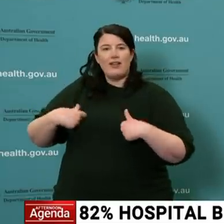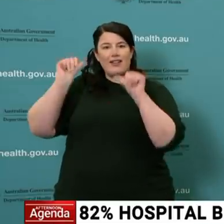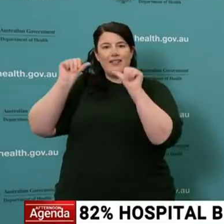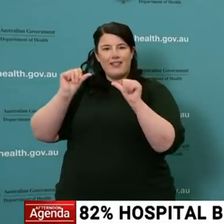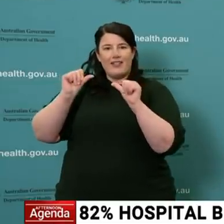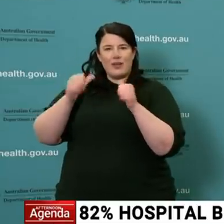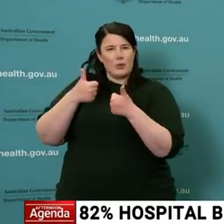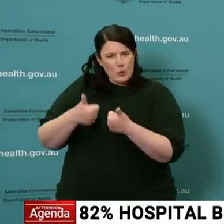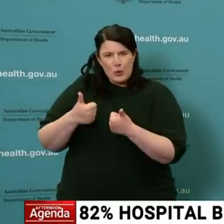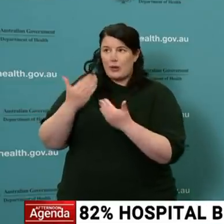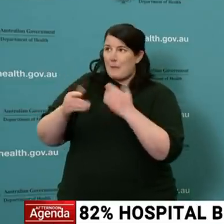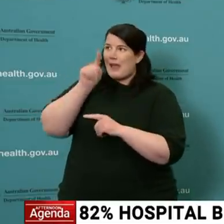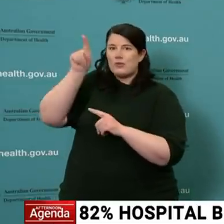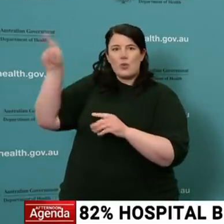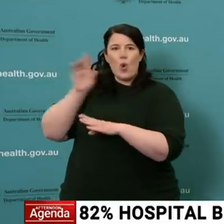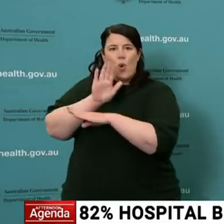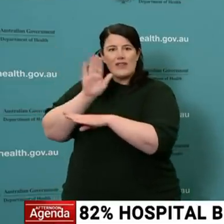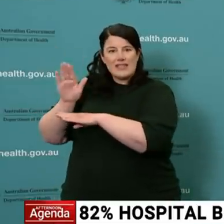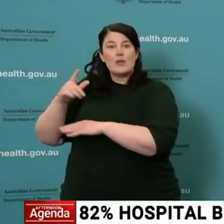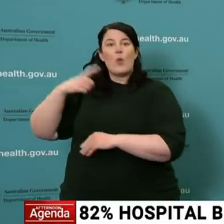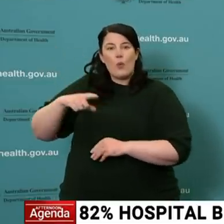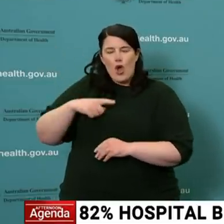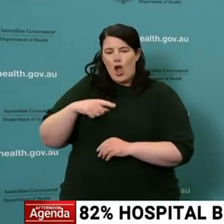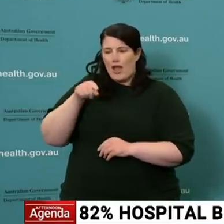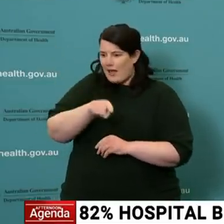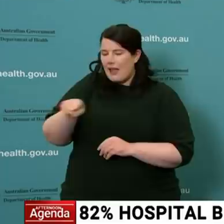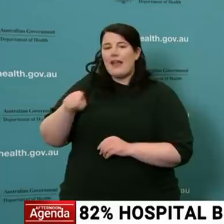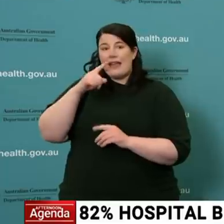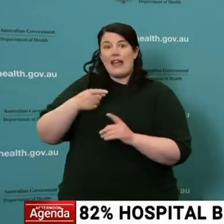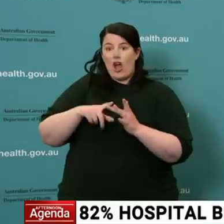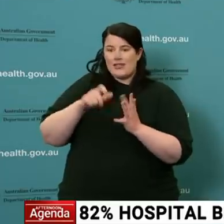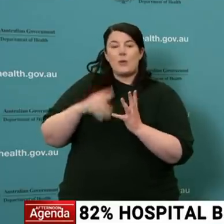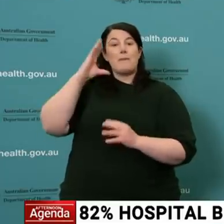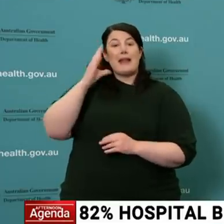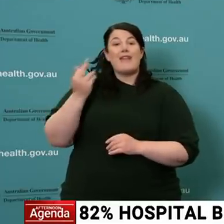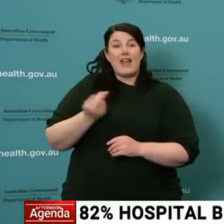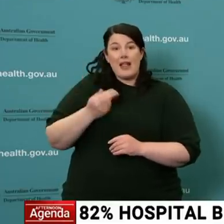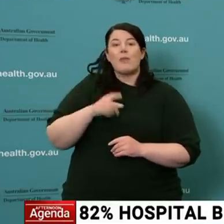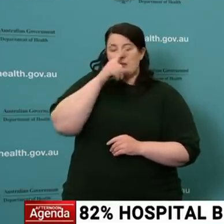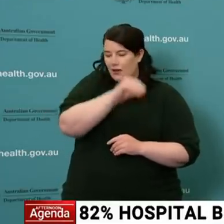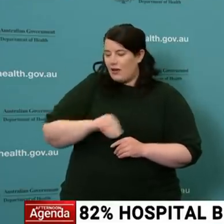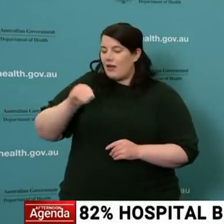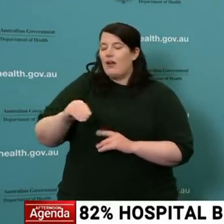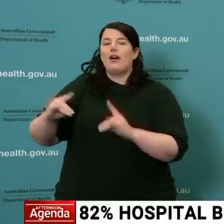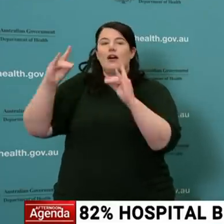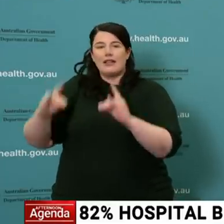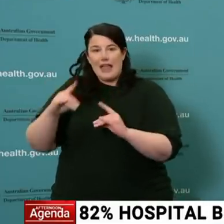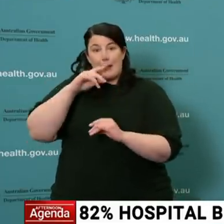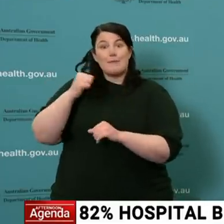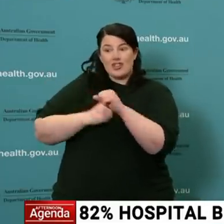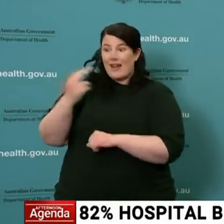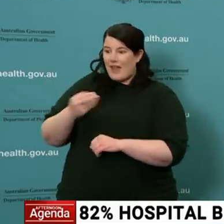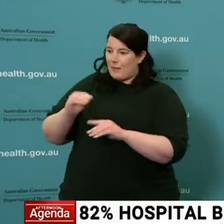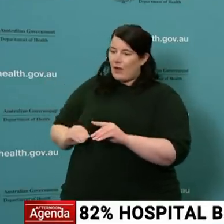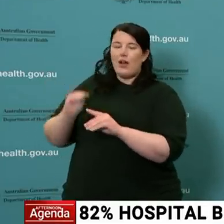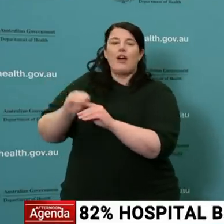because people can access care for COVID-19 as and when they need it, to the point of getting ventilated and cared for by